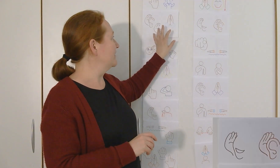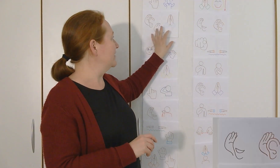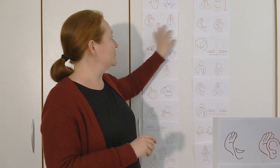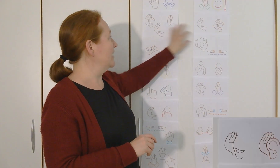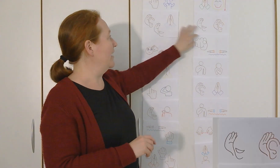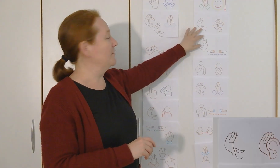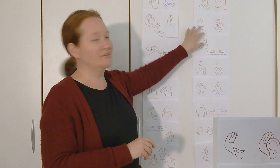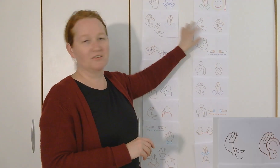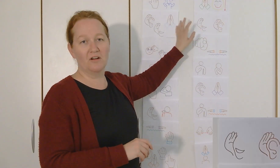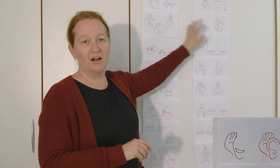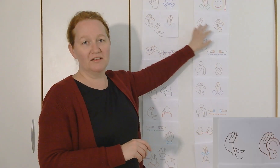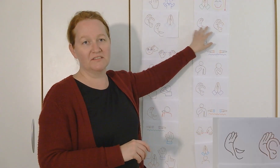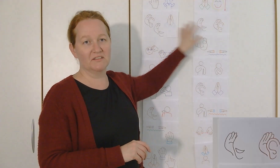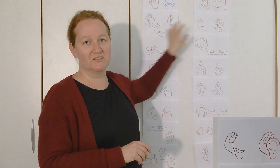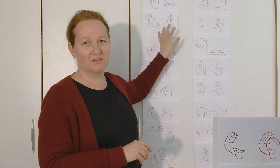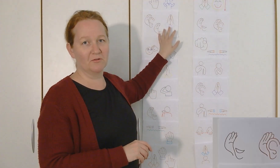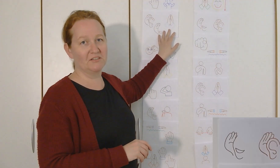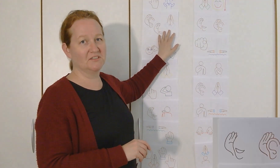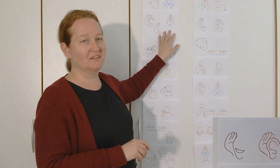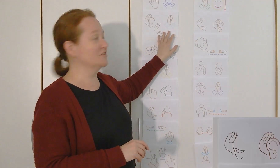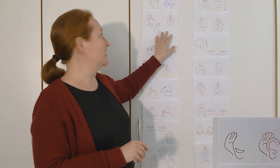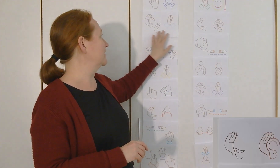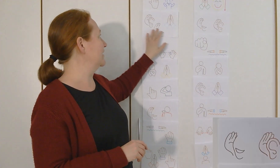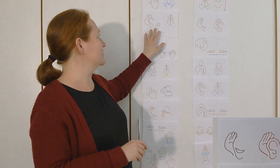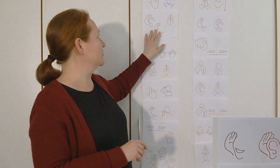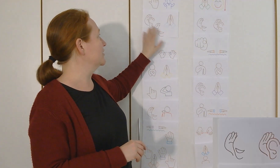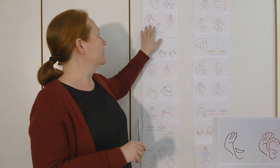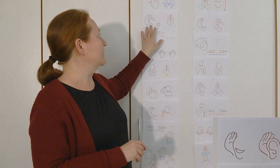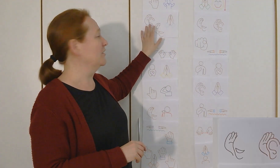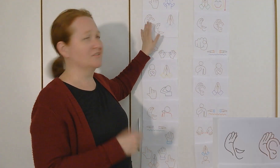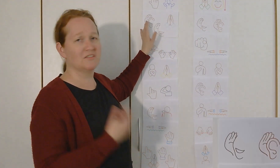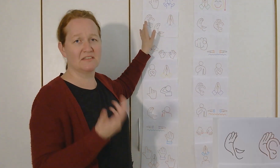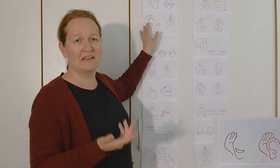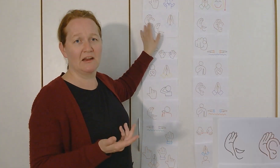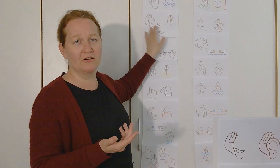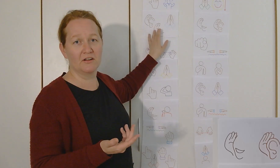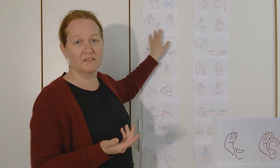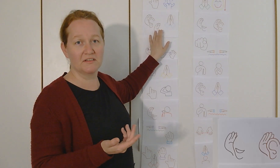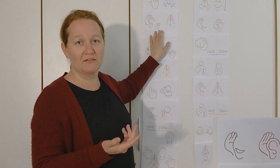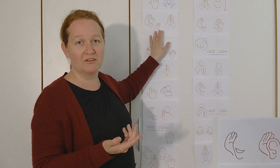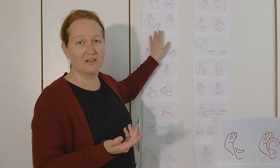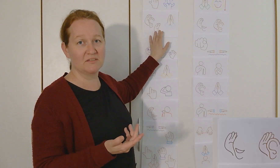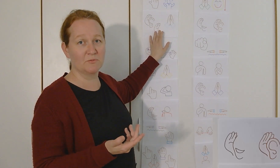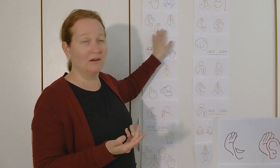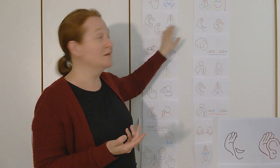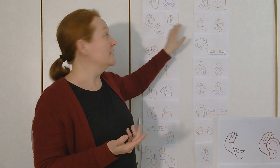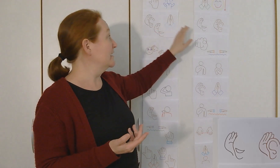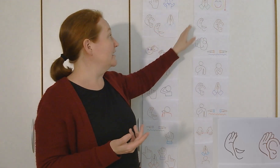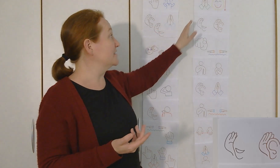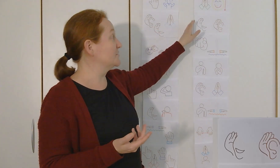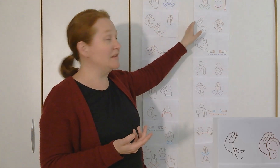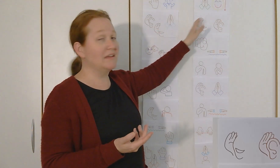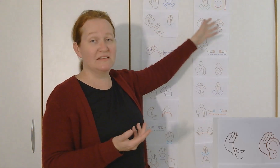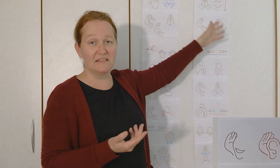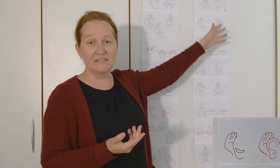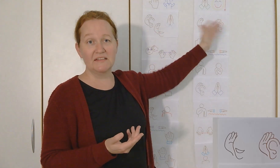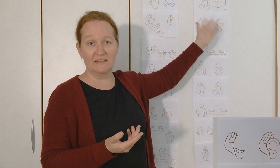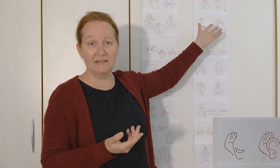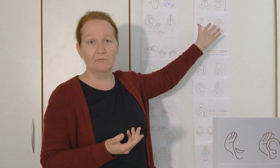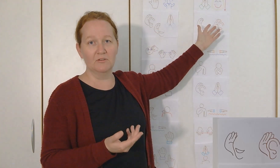are direct answers to the questions that the child has. So they ask, does he hear and answer every child's prayer? Yes, speak, he's listening, he will